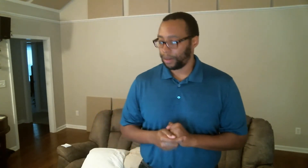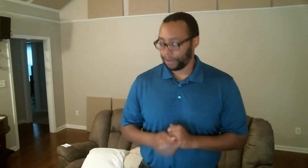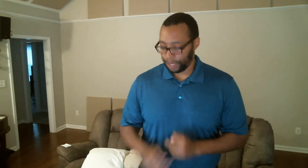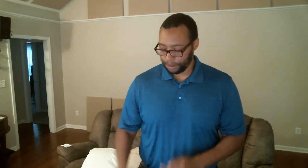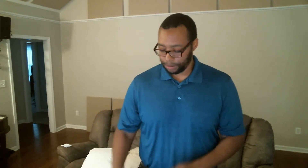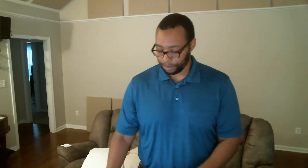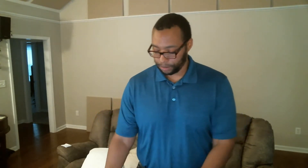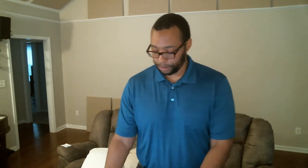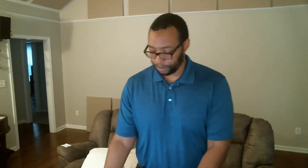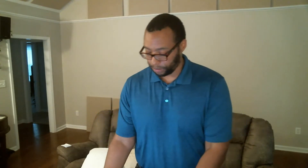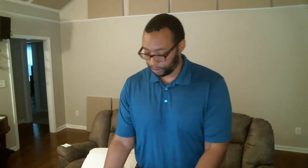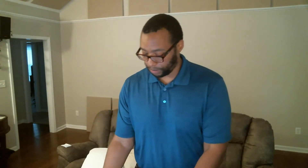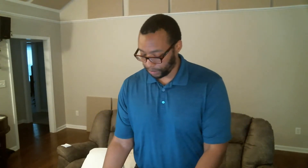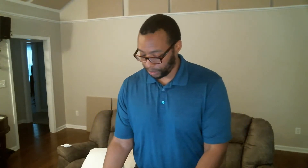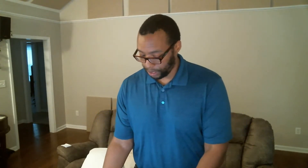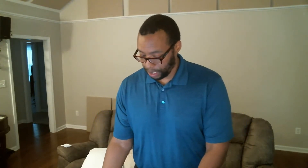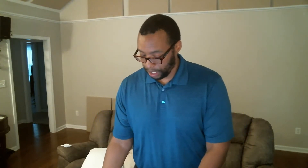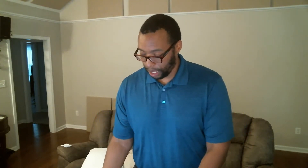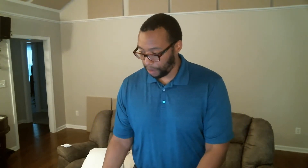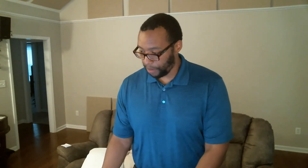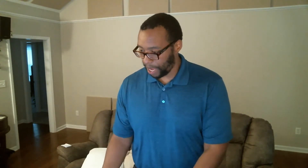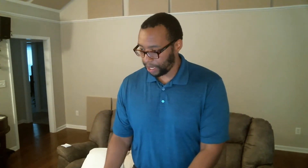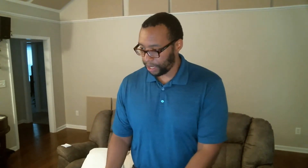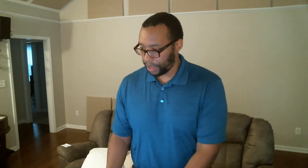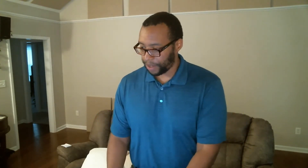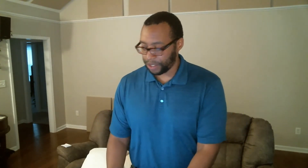Okay. All righty. If there's no